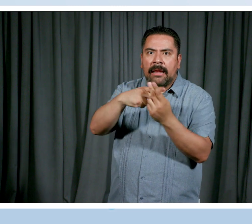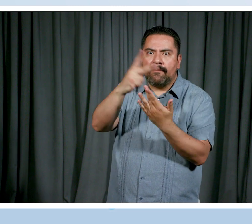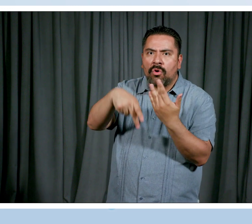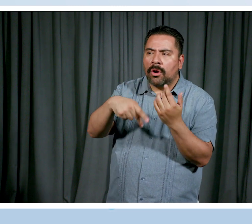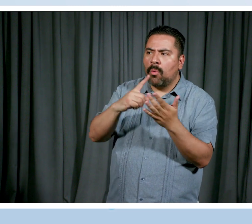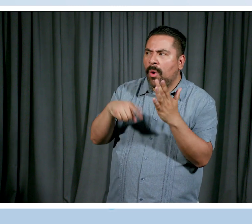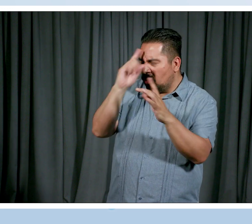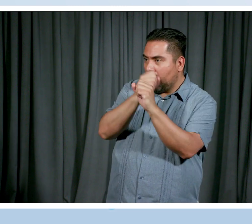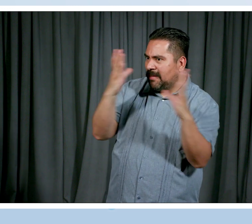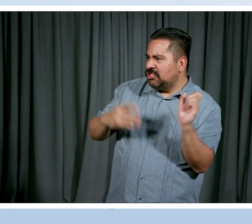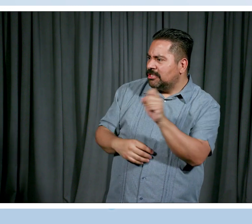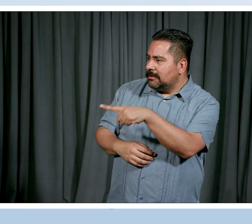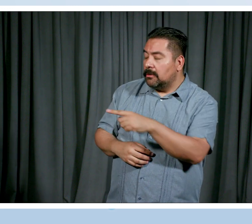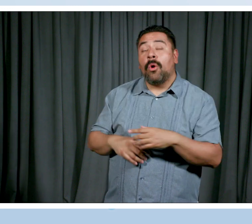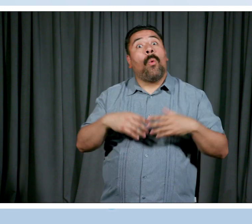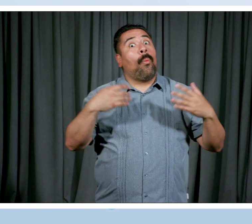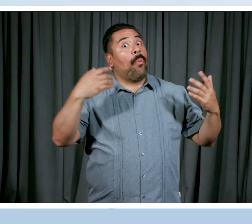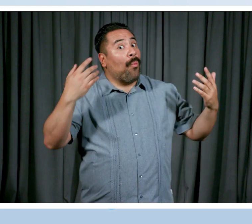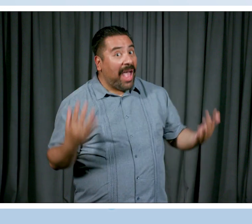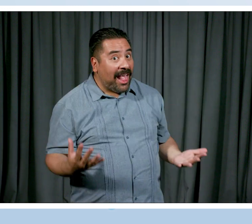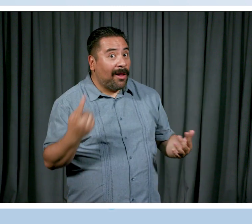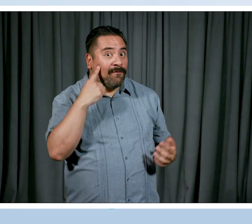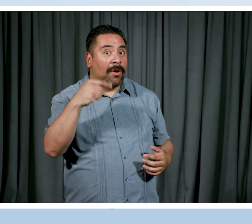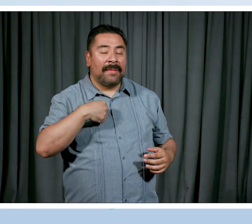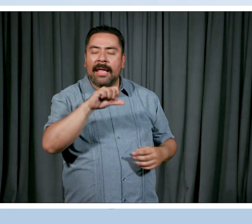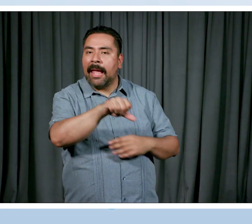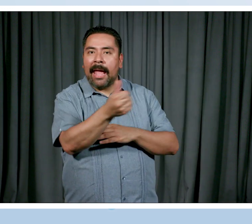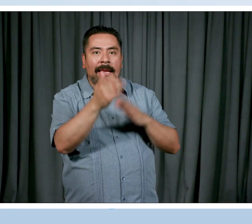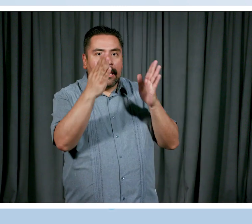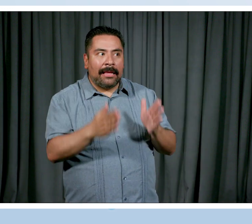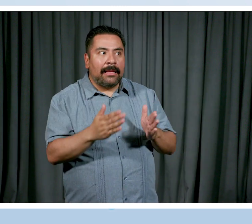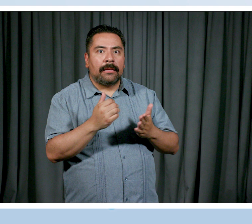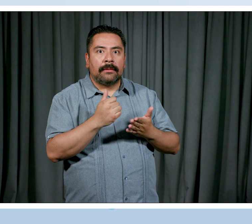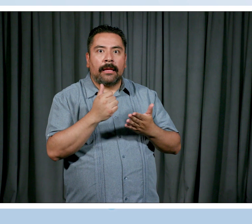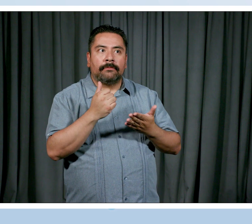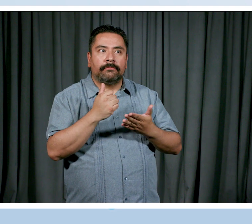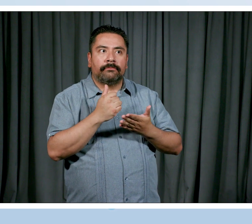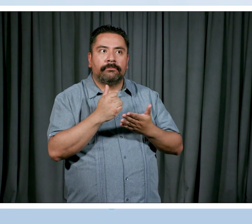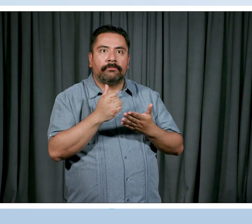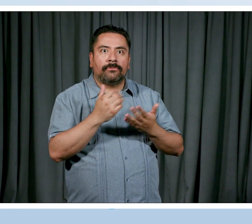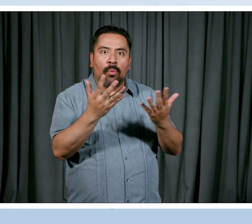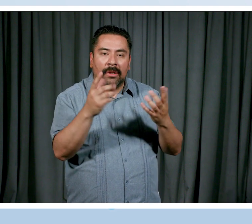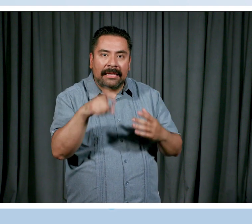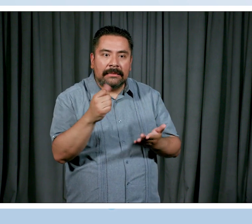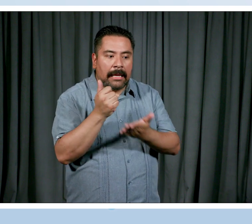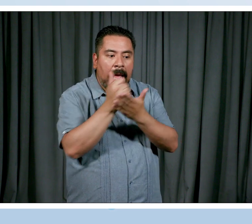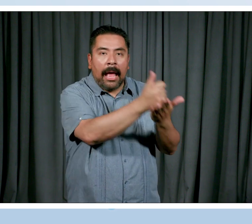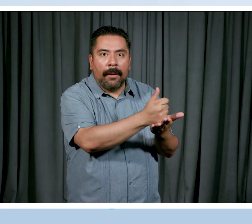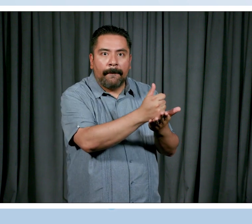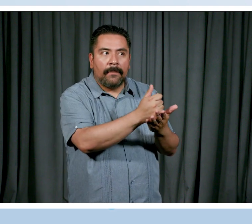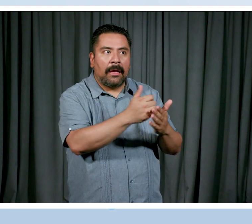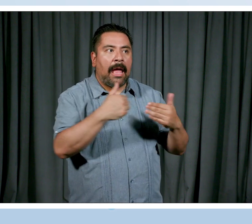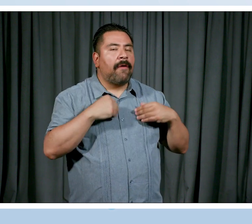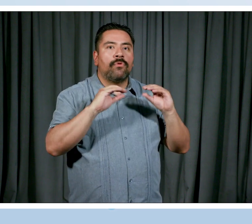you? Well, I think that for me, it would be anybody who is help seeking, has somebody, a